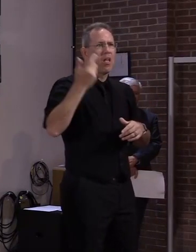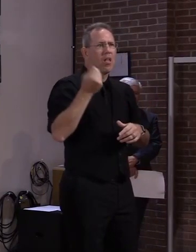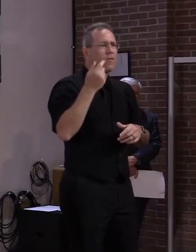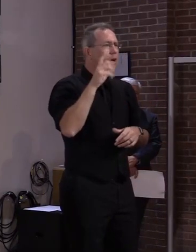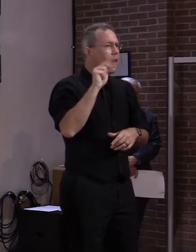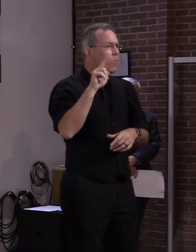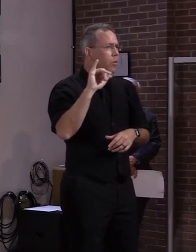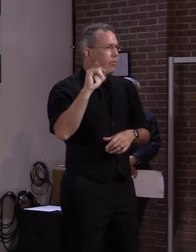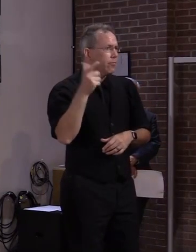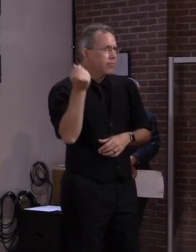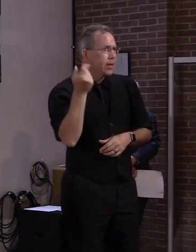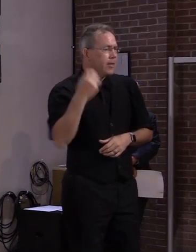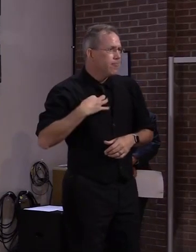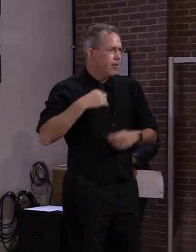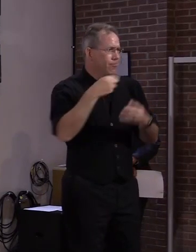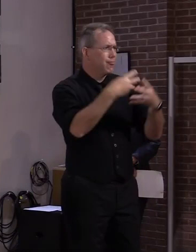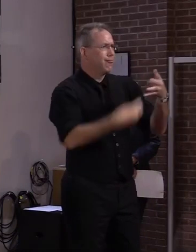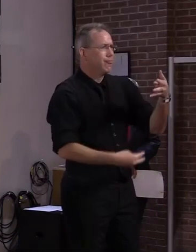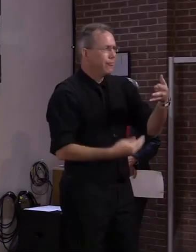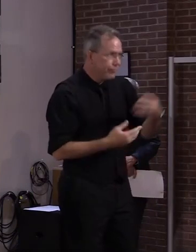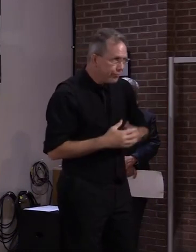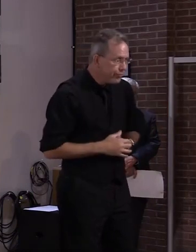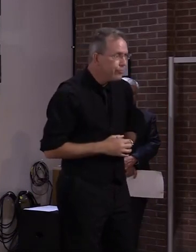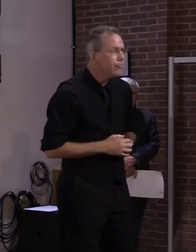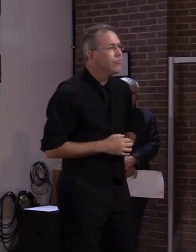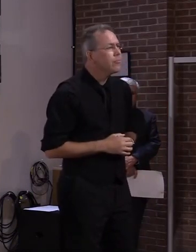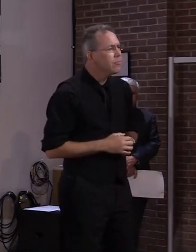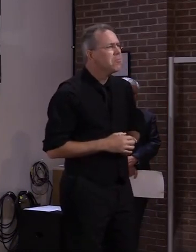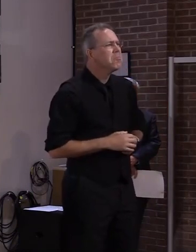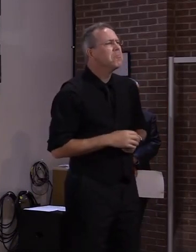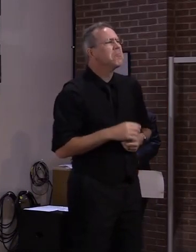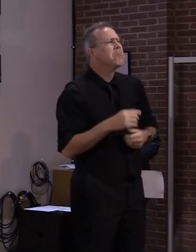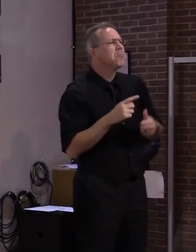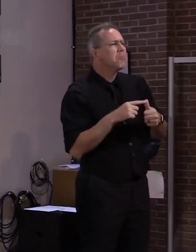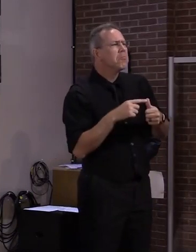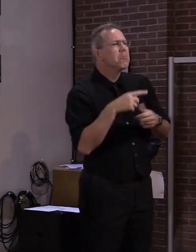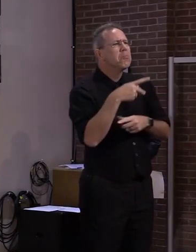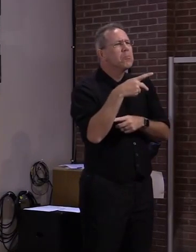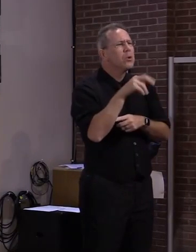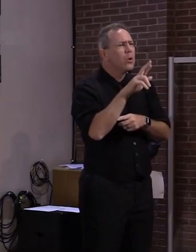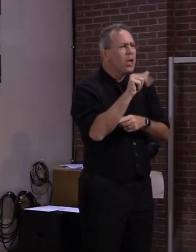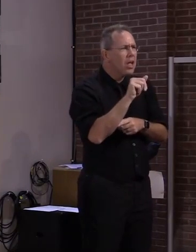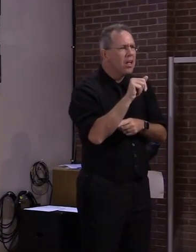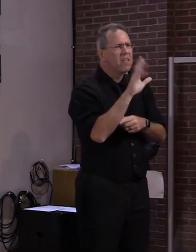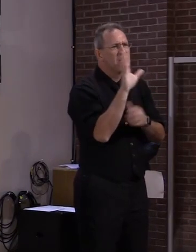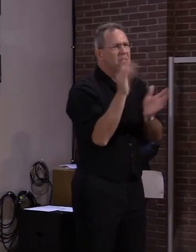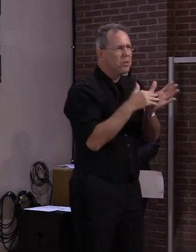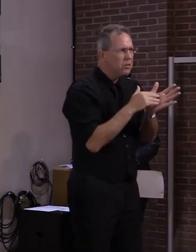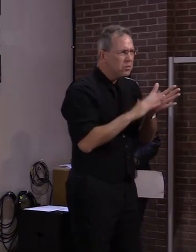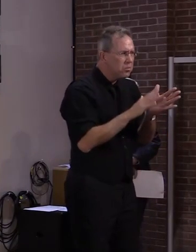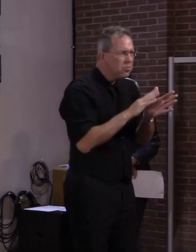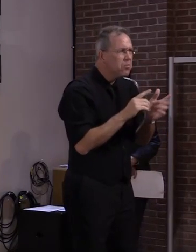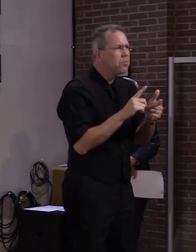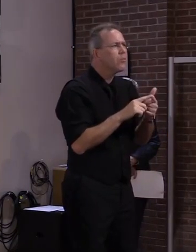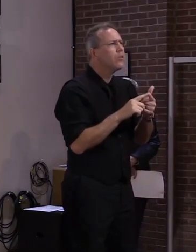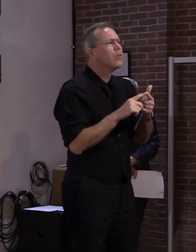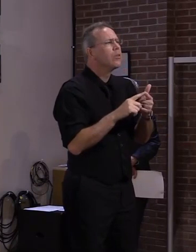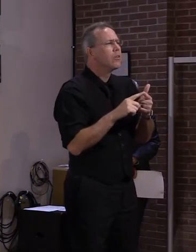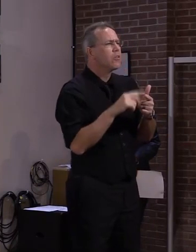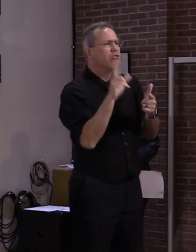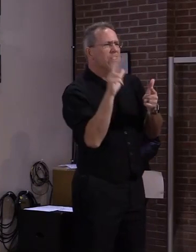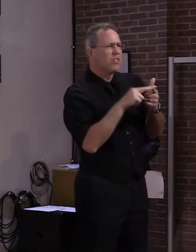800 individuals were filing in the pua program approximately 3 800 individuals were filing in the